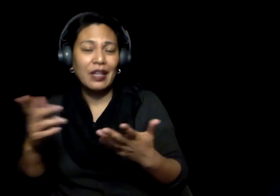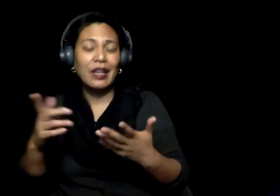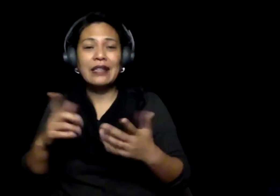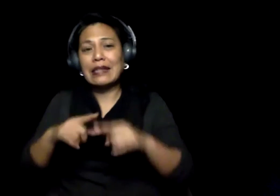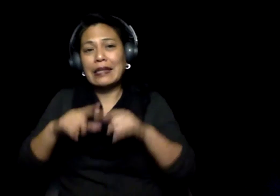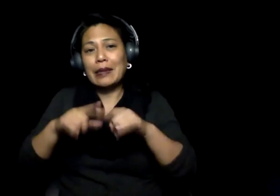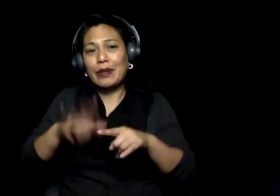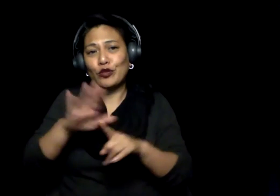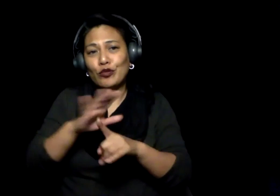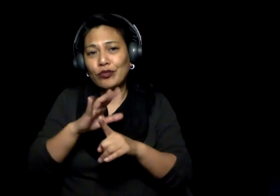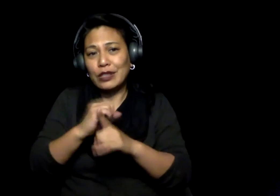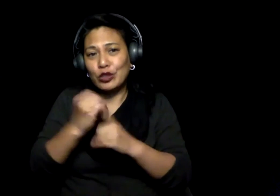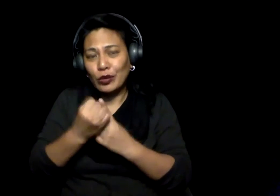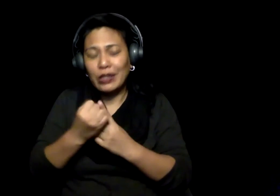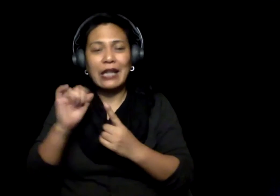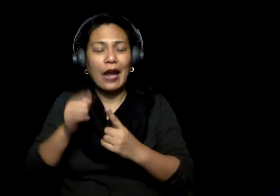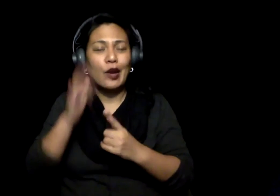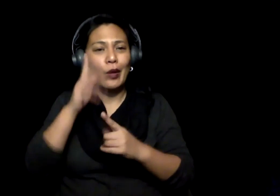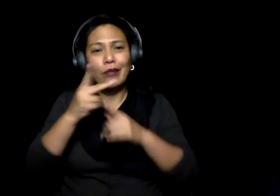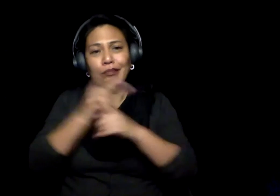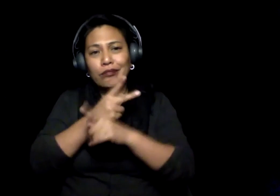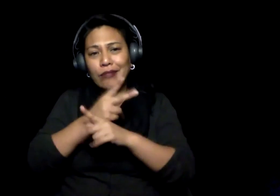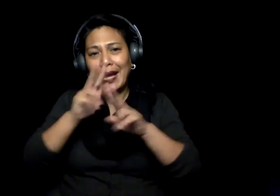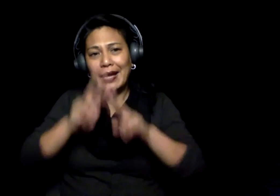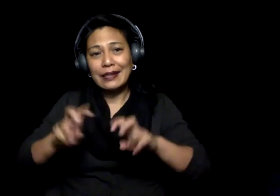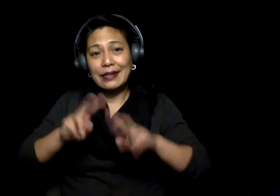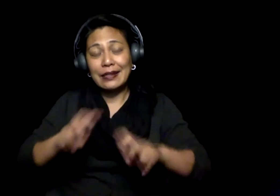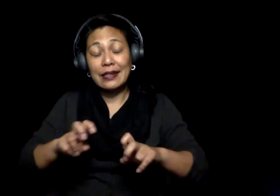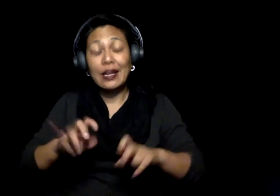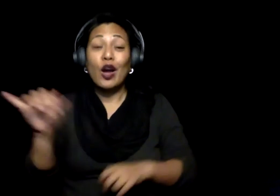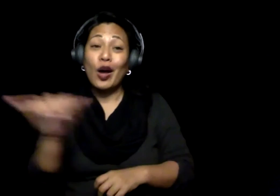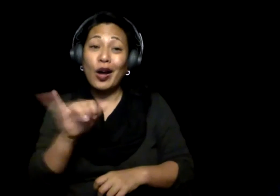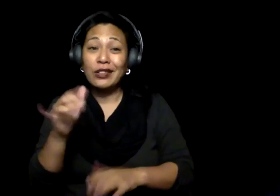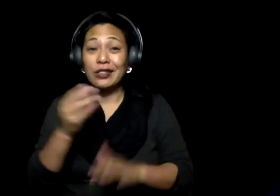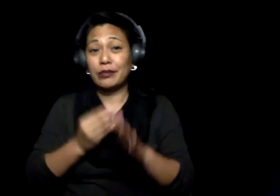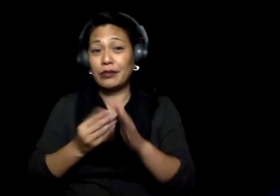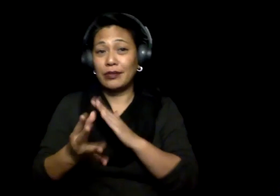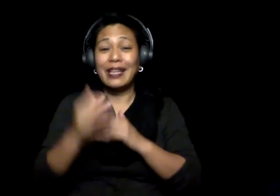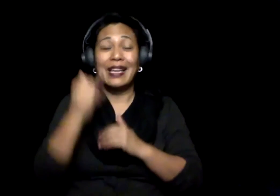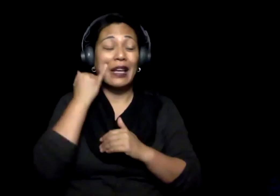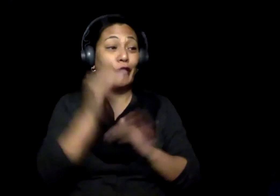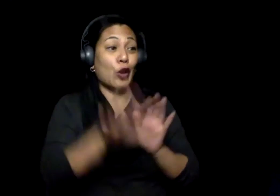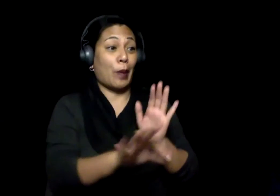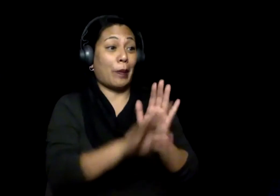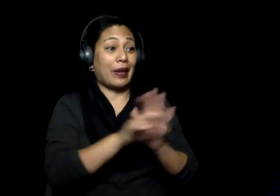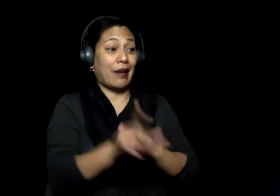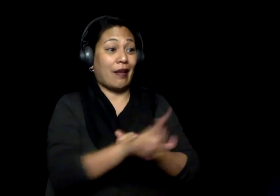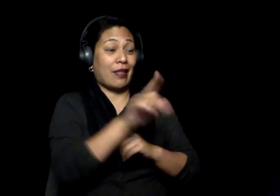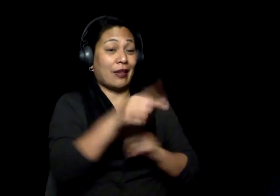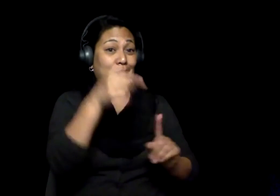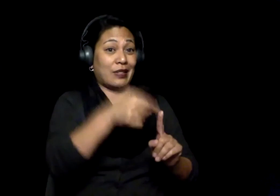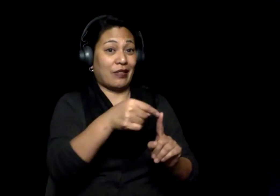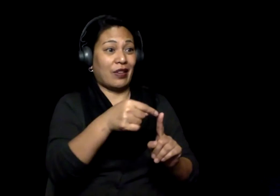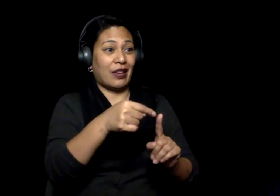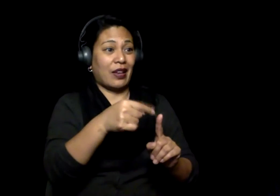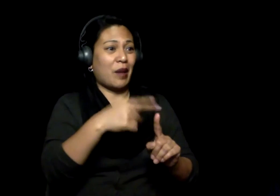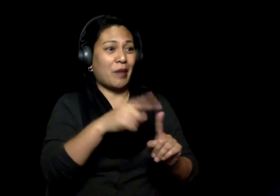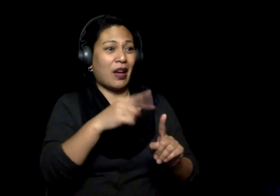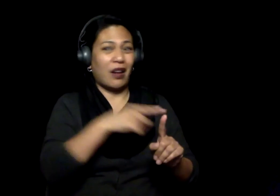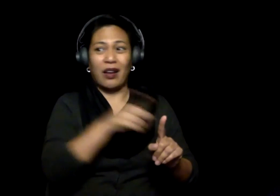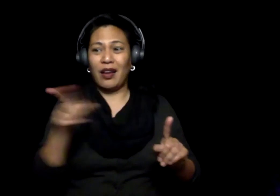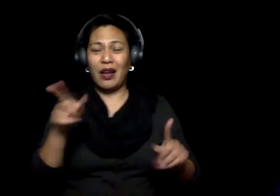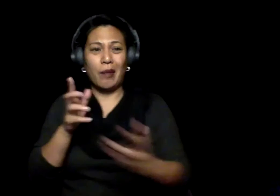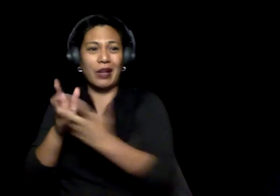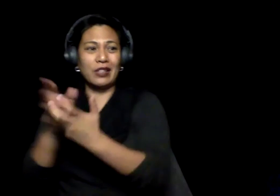basis. And certainly you may not get the branch you want. It'll really be,